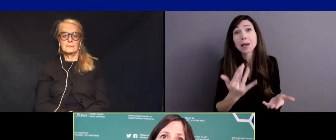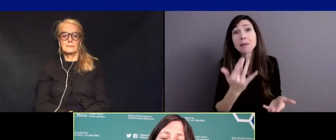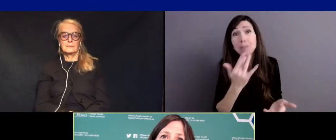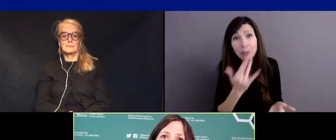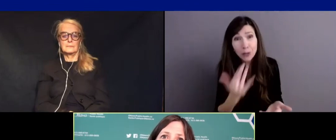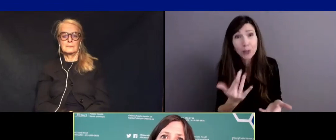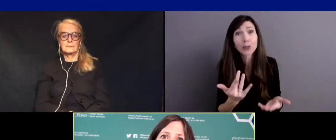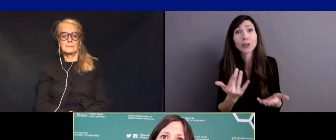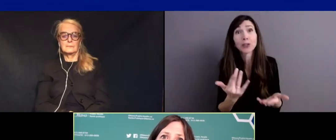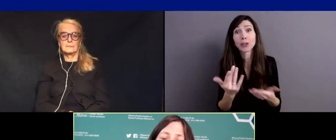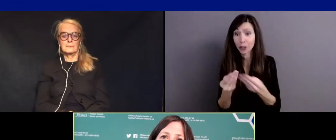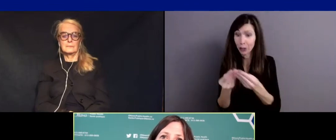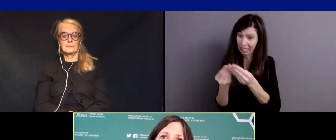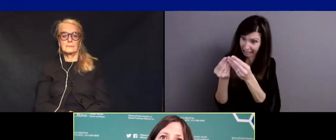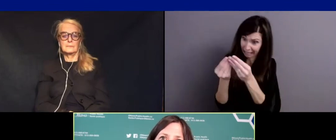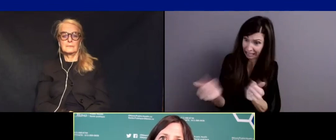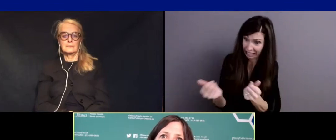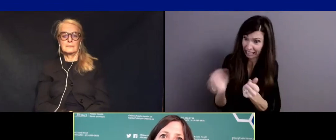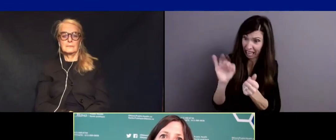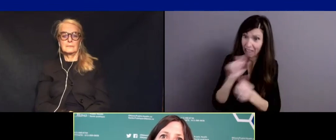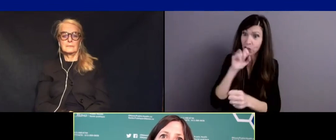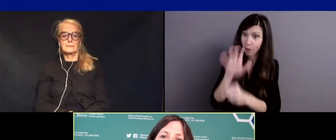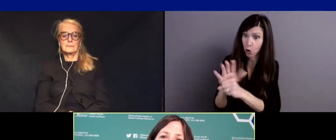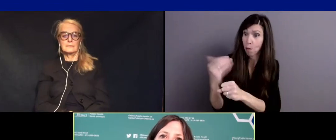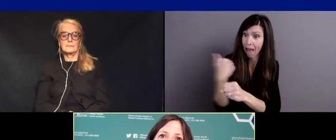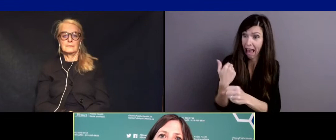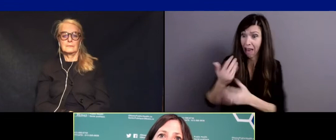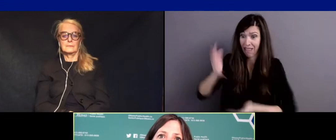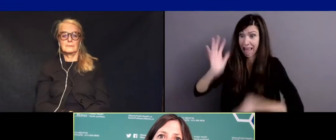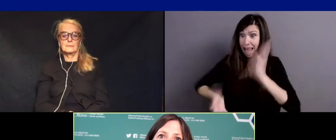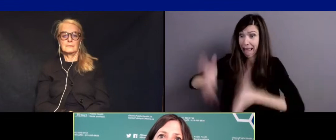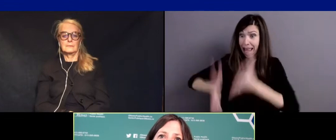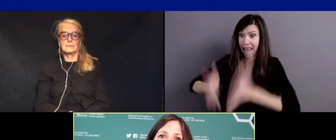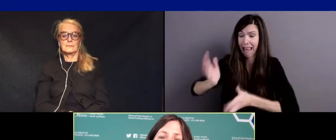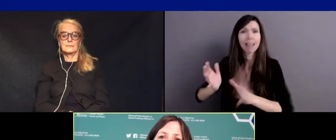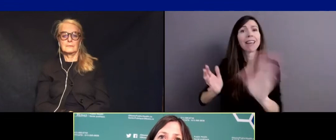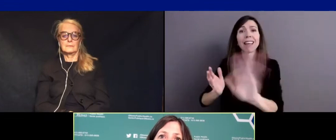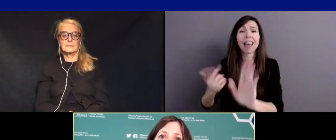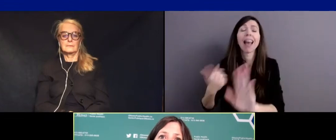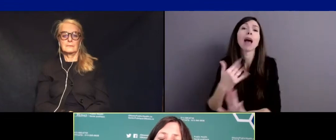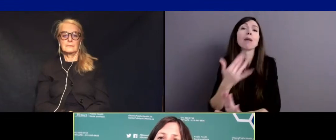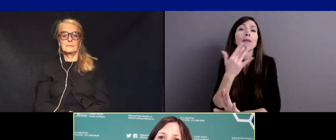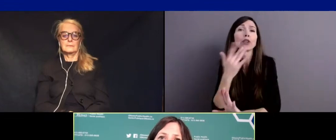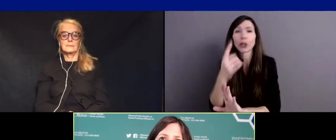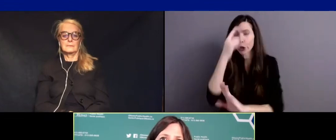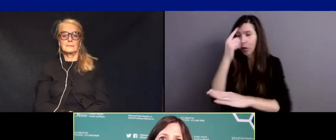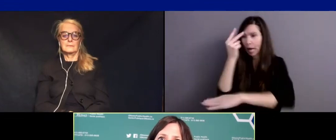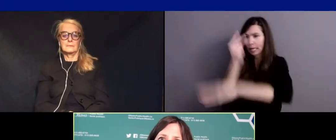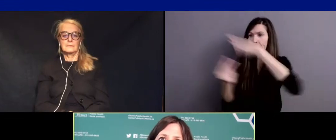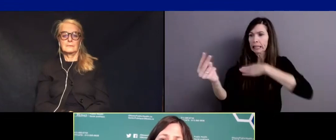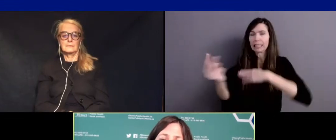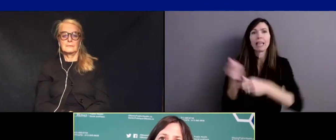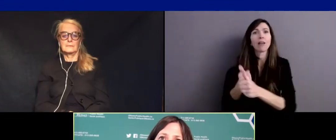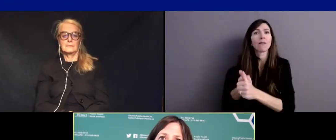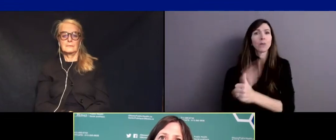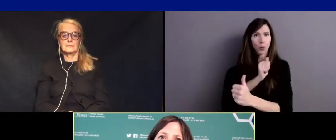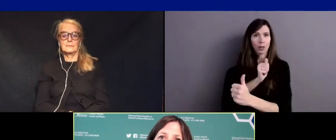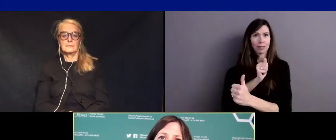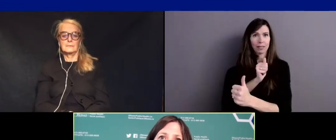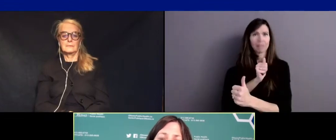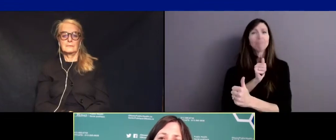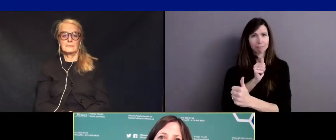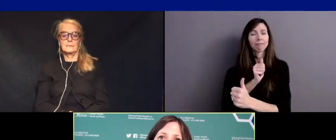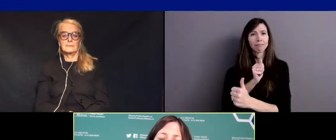the outbreaks by reducing the risk in those contexts. And so I think people need information to